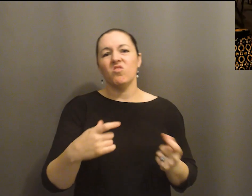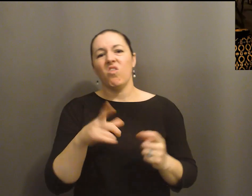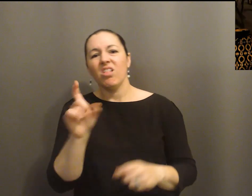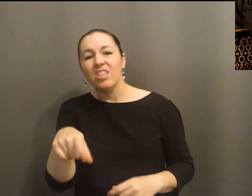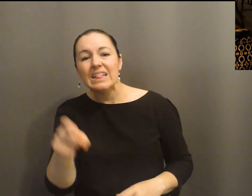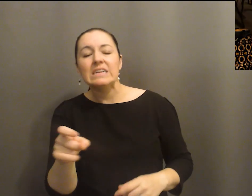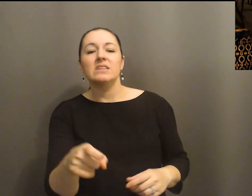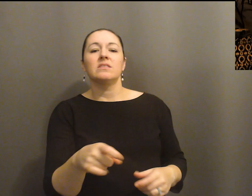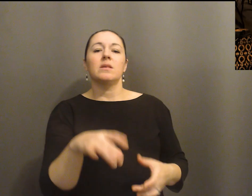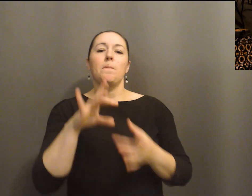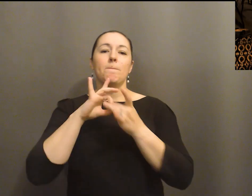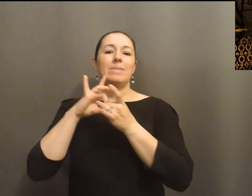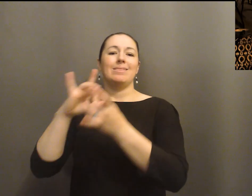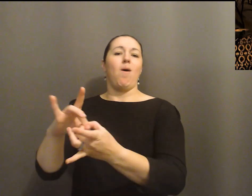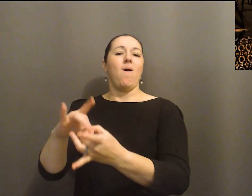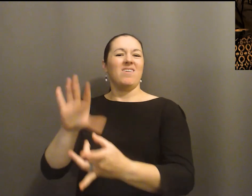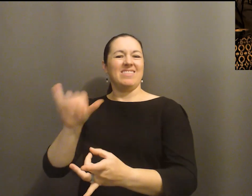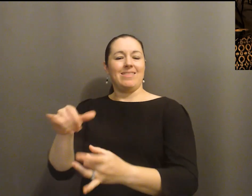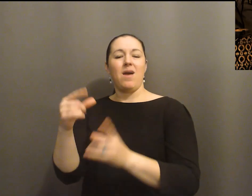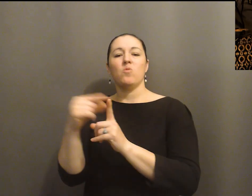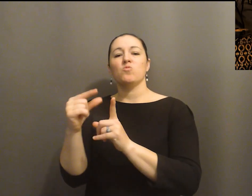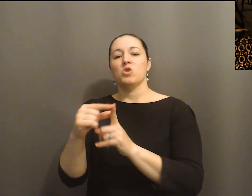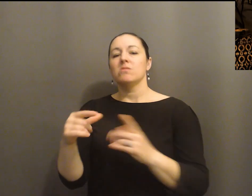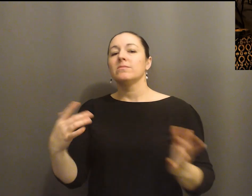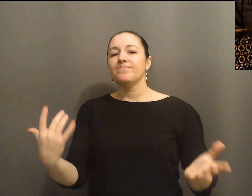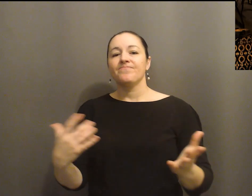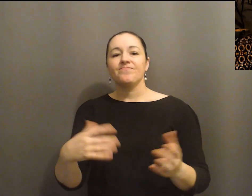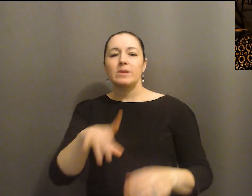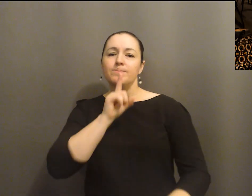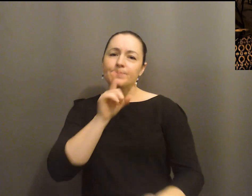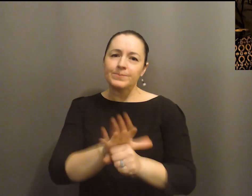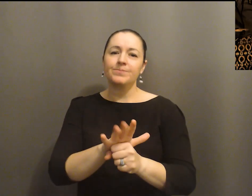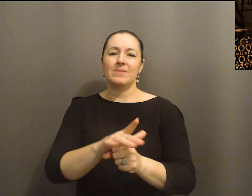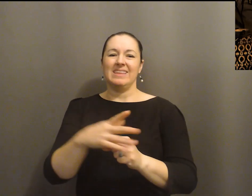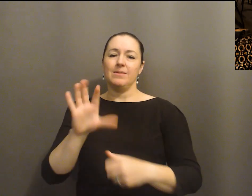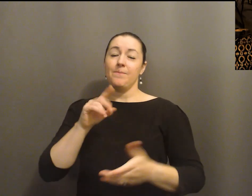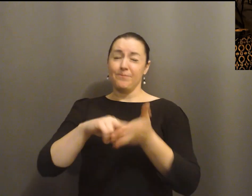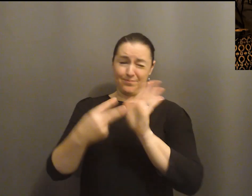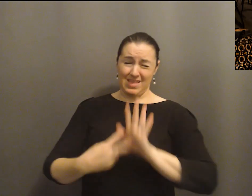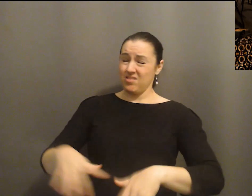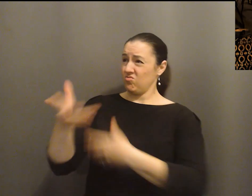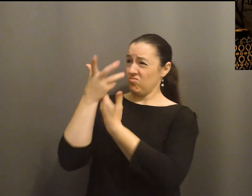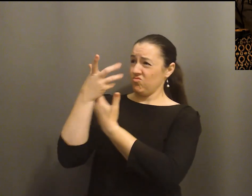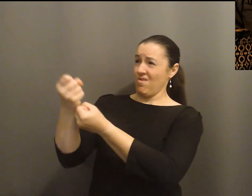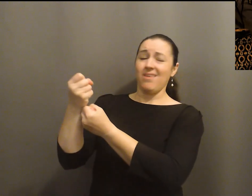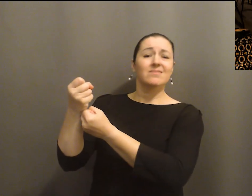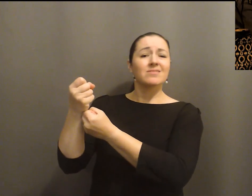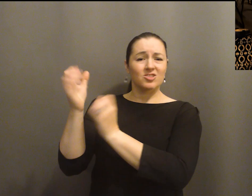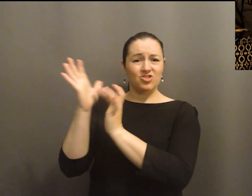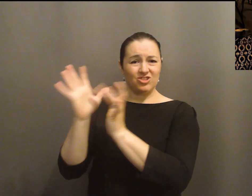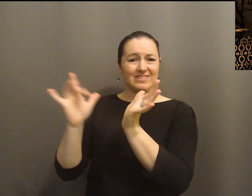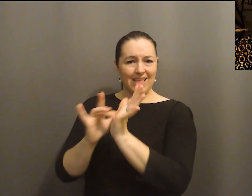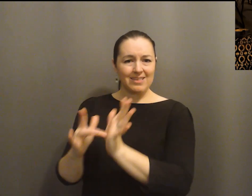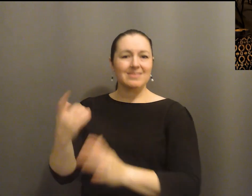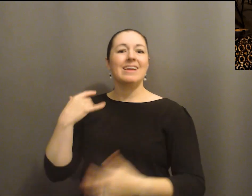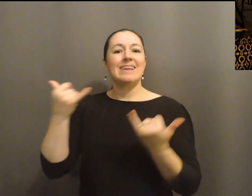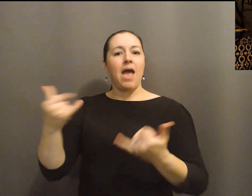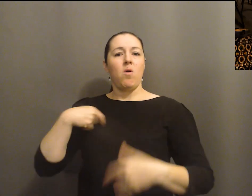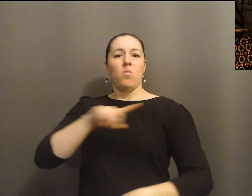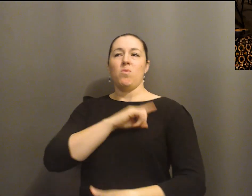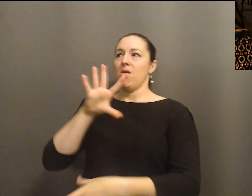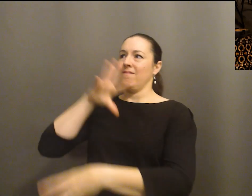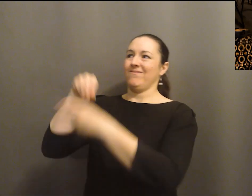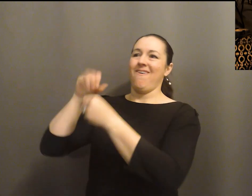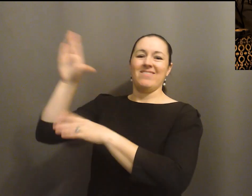the cross This word belong Is actually a covenant word It's covenant language It means to put our trust In Jesus And now we enter Into His family We